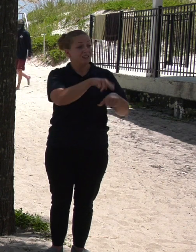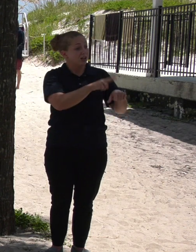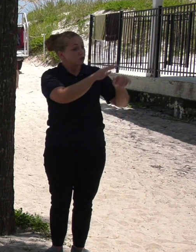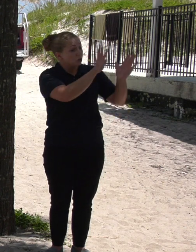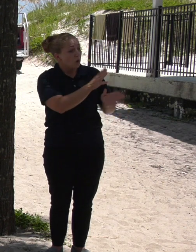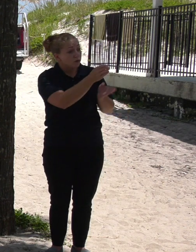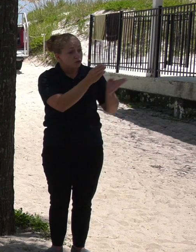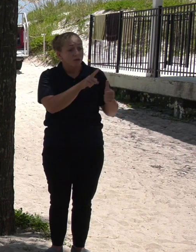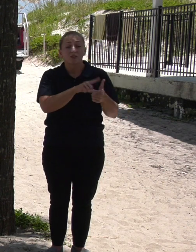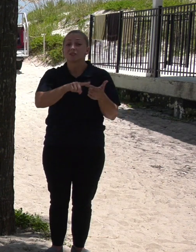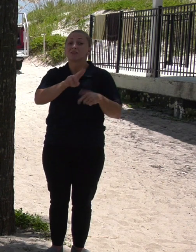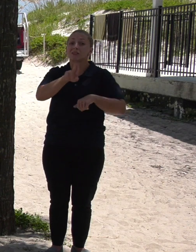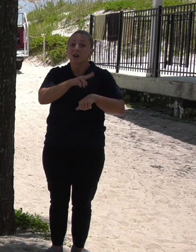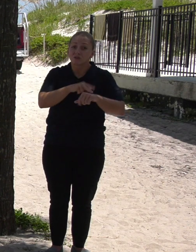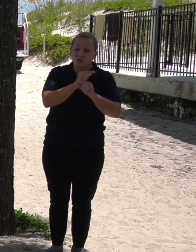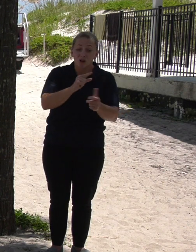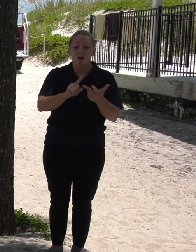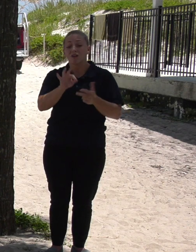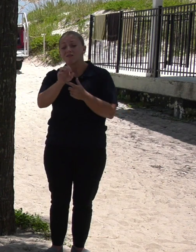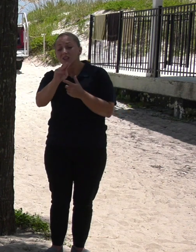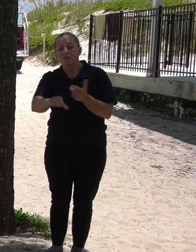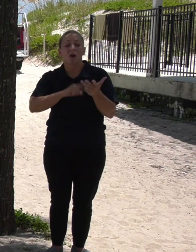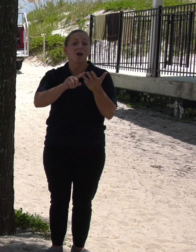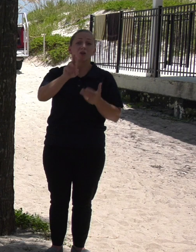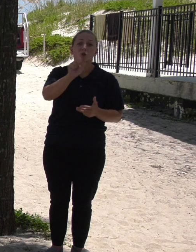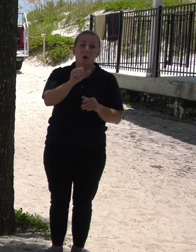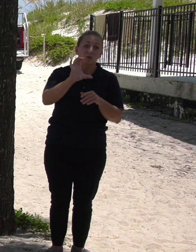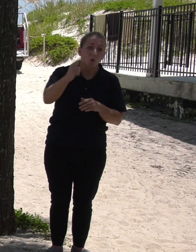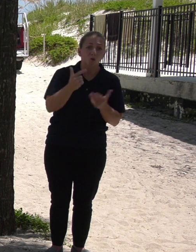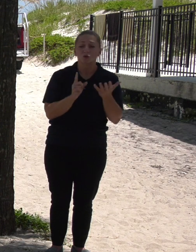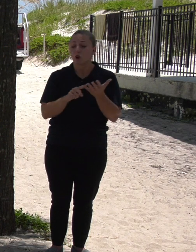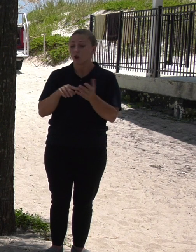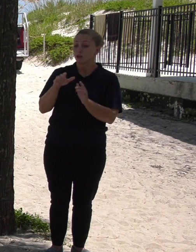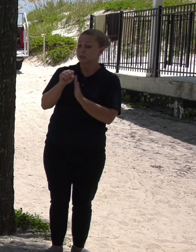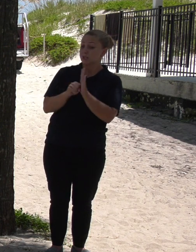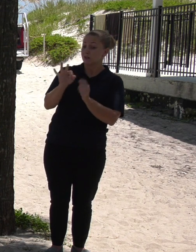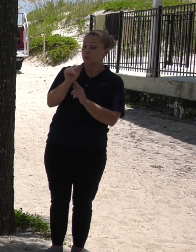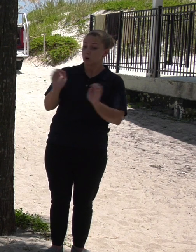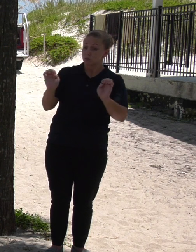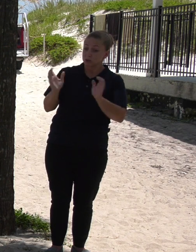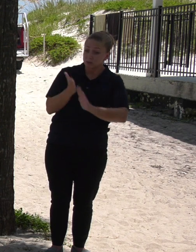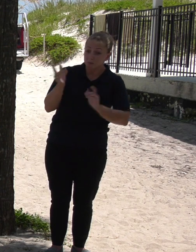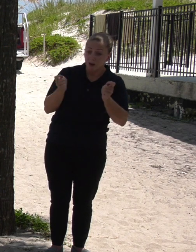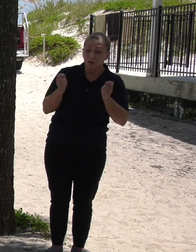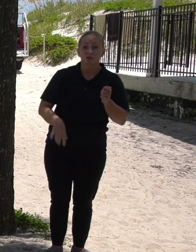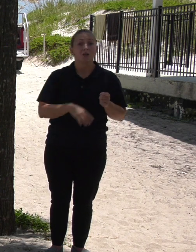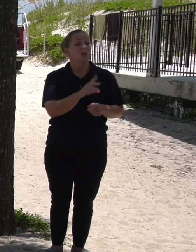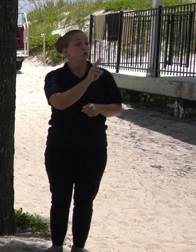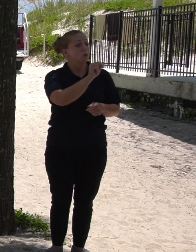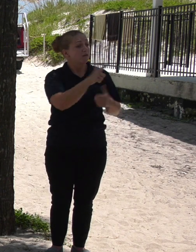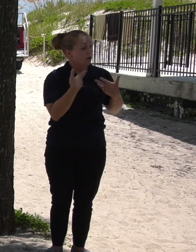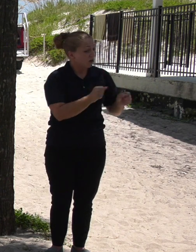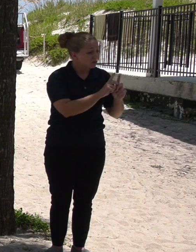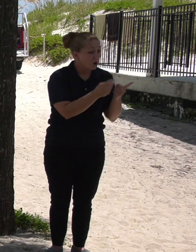Department of Homeland Security, FEMA, U.S. Coast Guard, State of Florida Emergency Management, Duval County Health Department, and Florida Department of Law